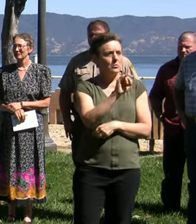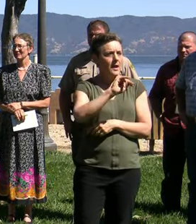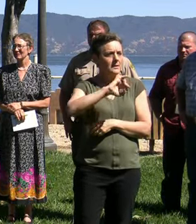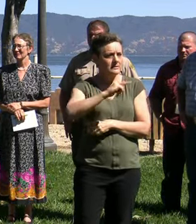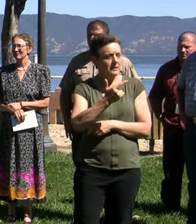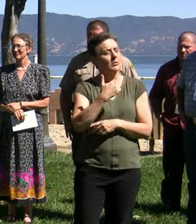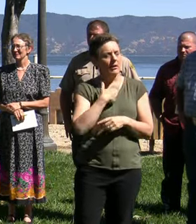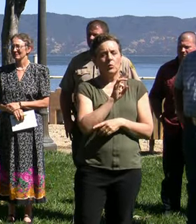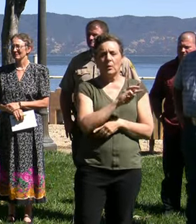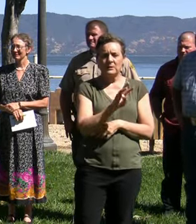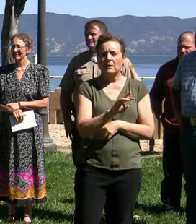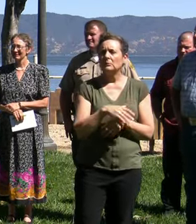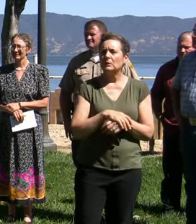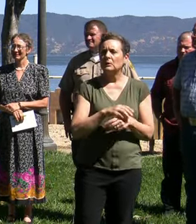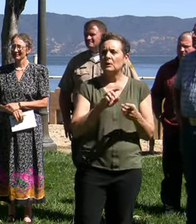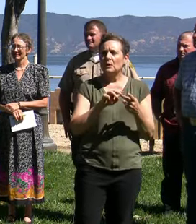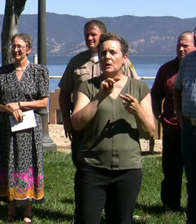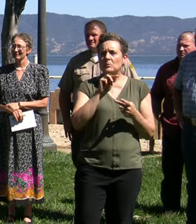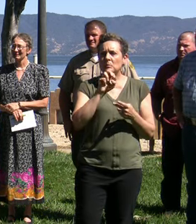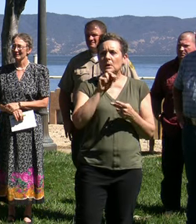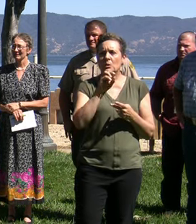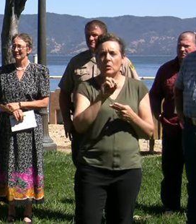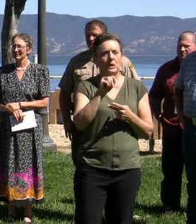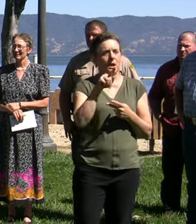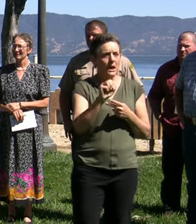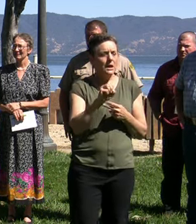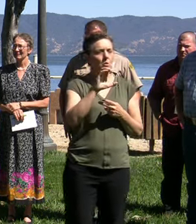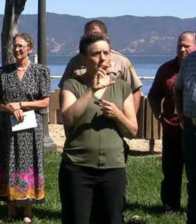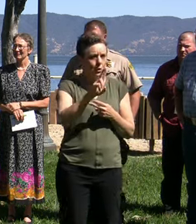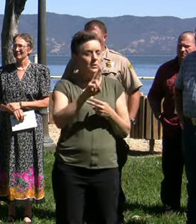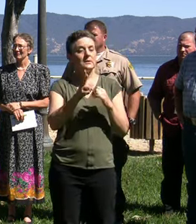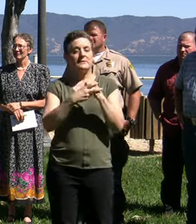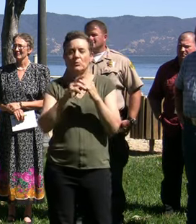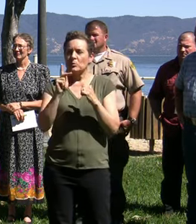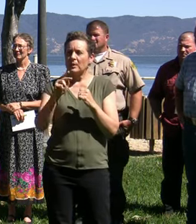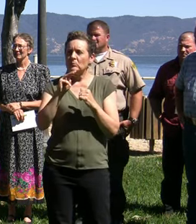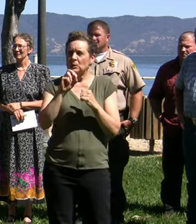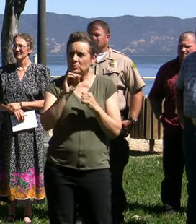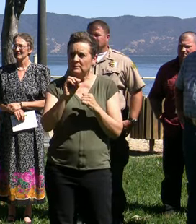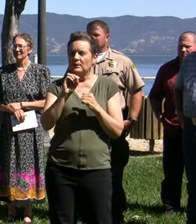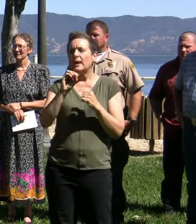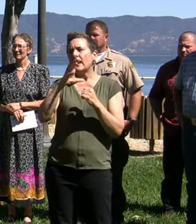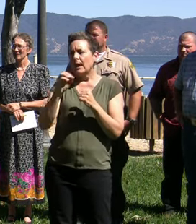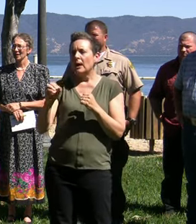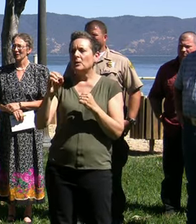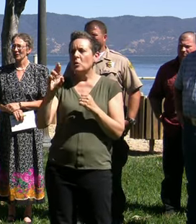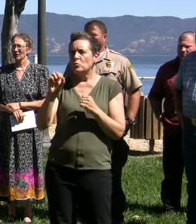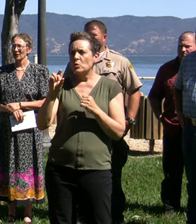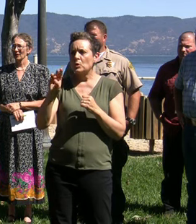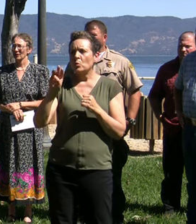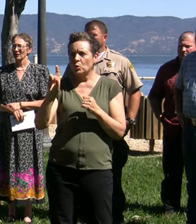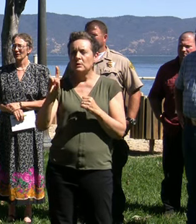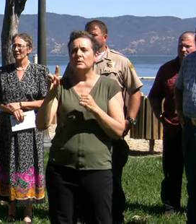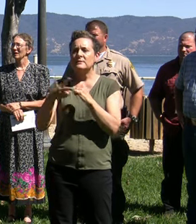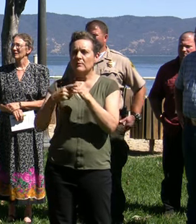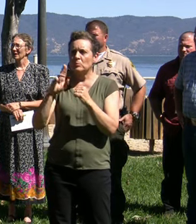they have a website, Mendel Lake Credit Union, Savings Bank of Mendocino, and Redwood Savings Bank, as well